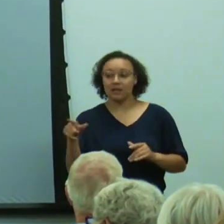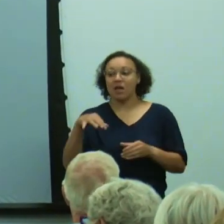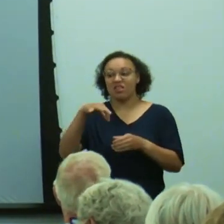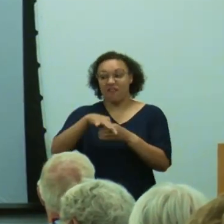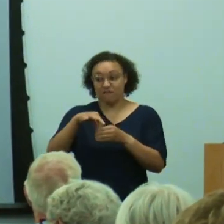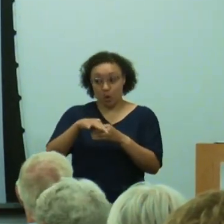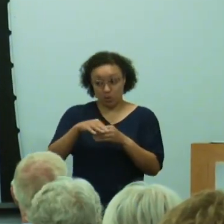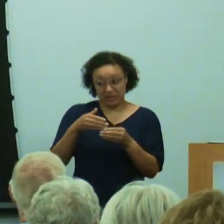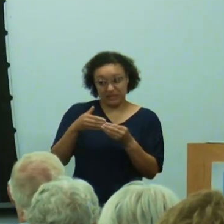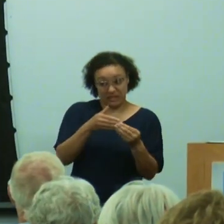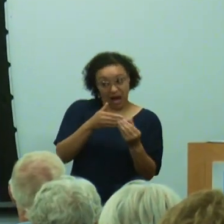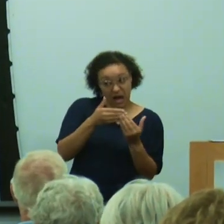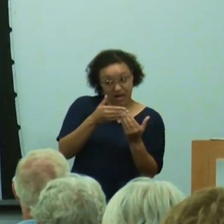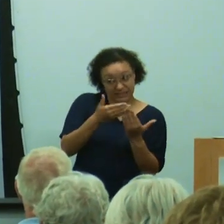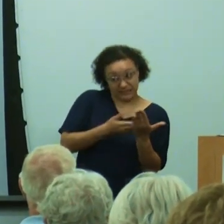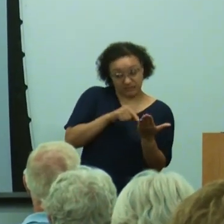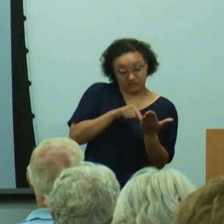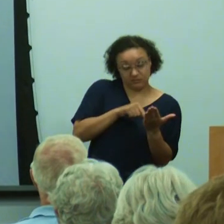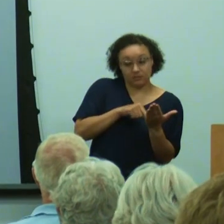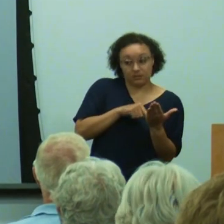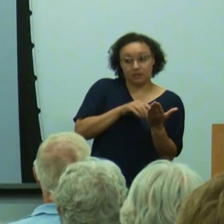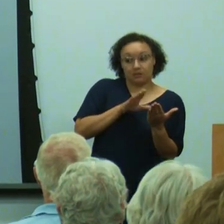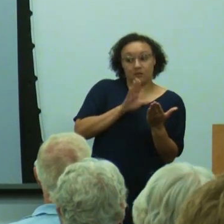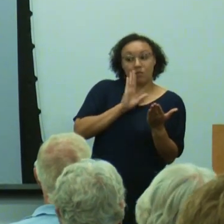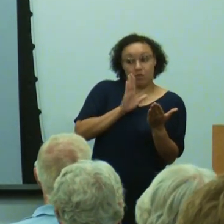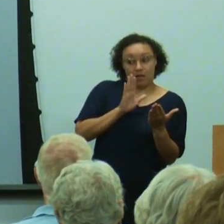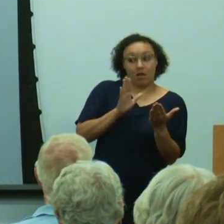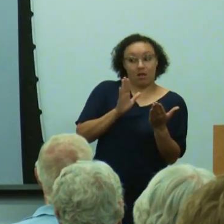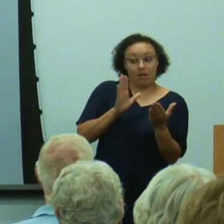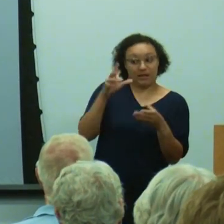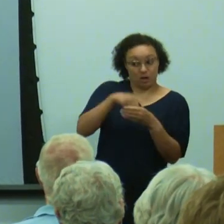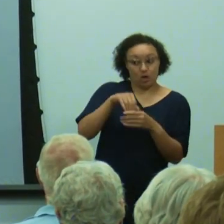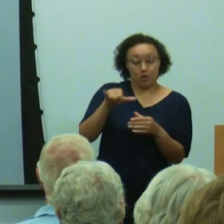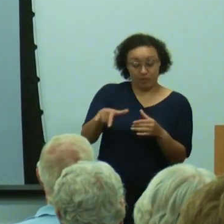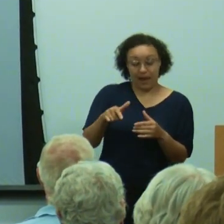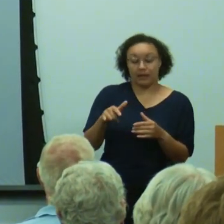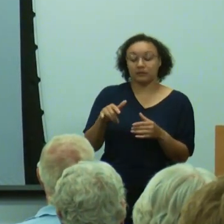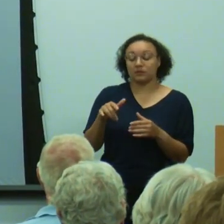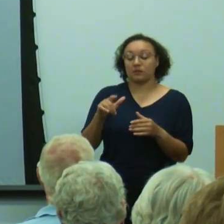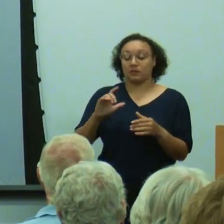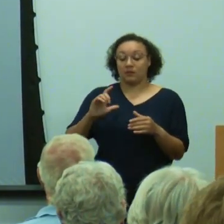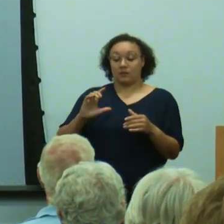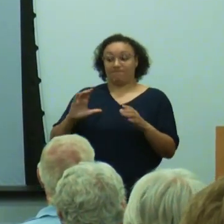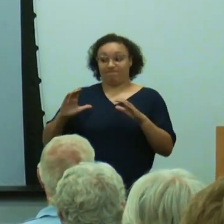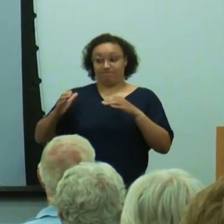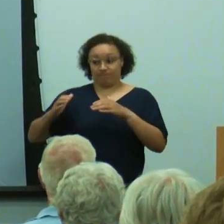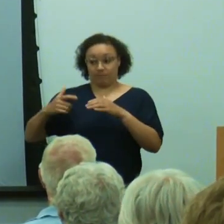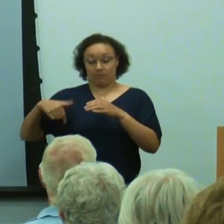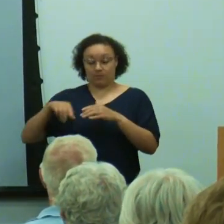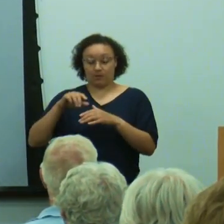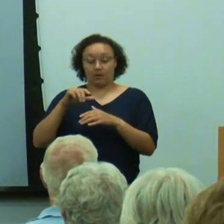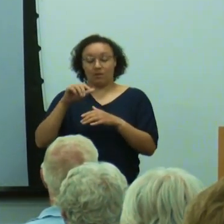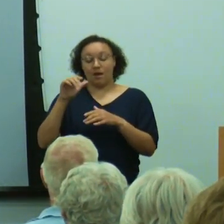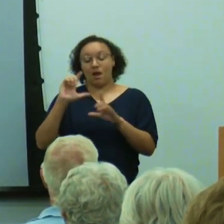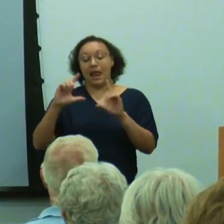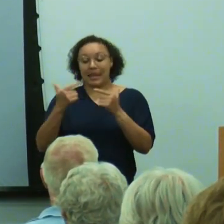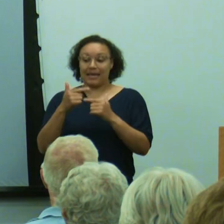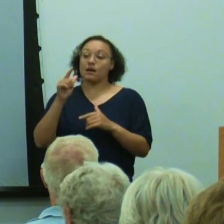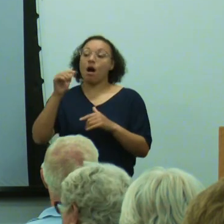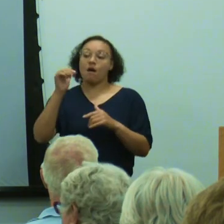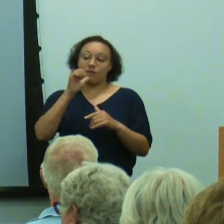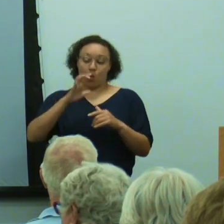have will address that, and the League of Women Voters of Ohio will give